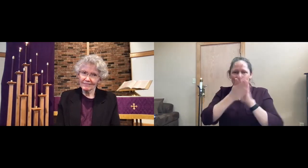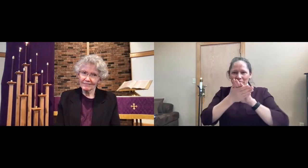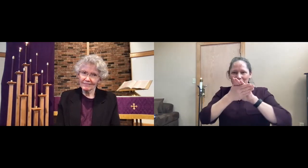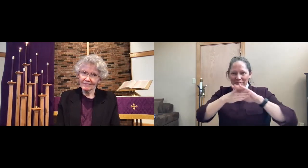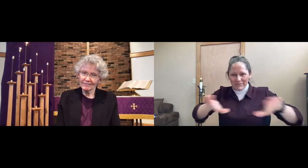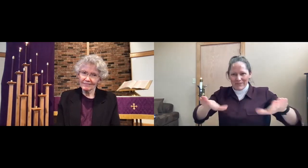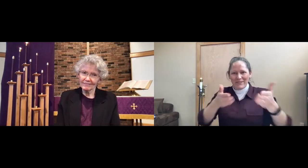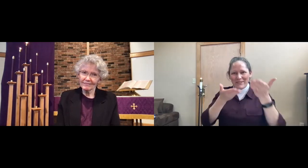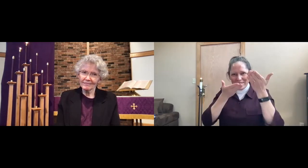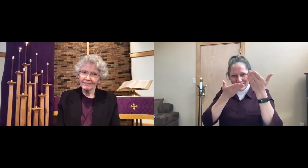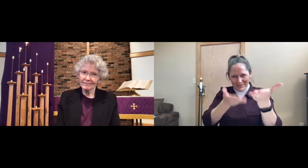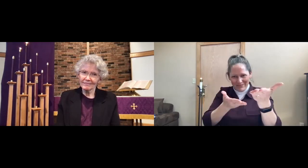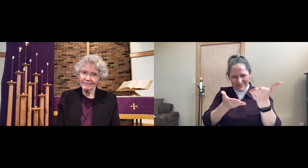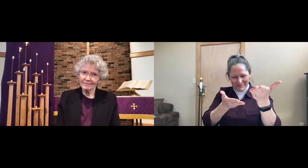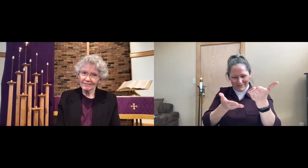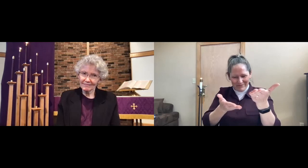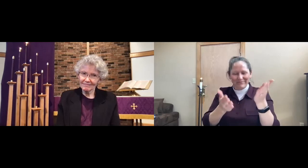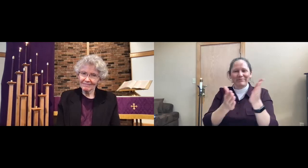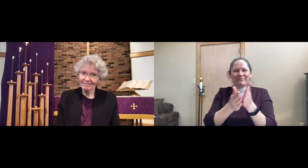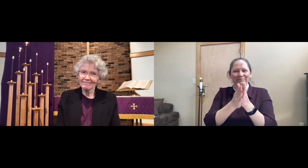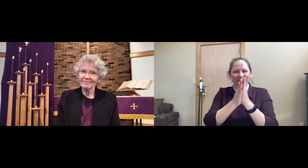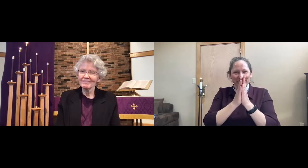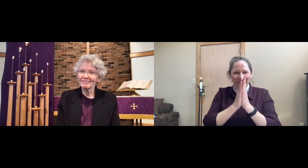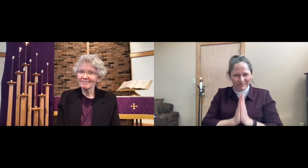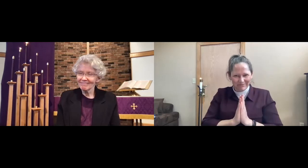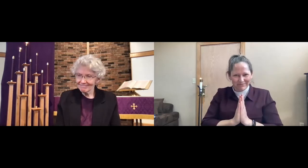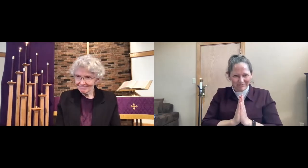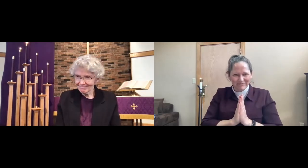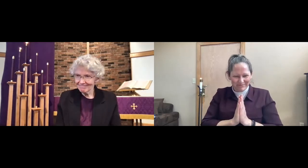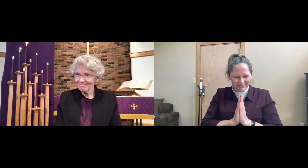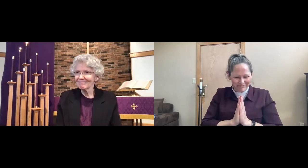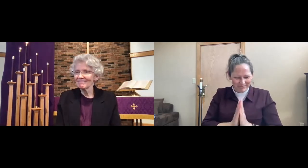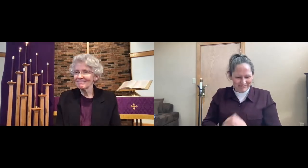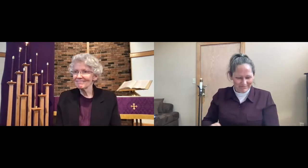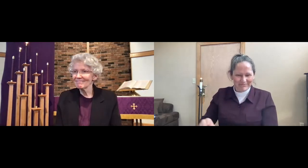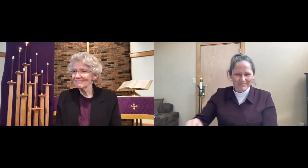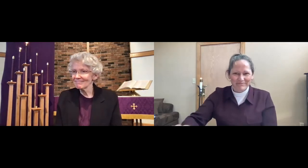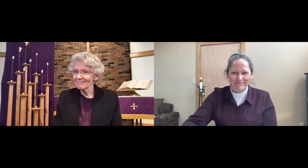and give you grace and peace. Amen.